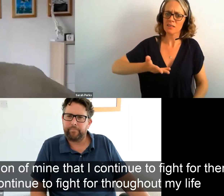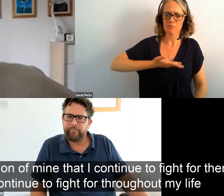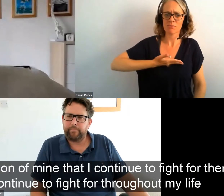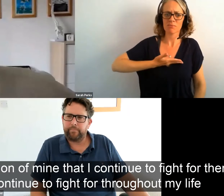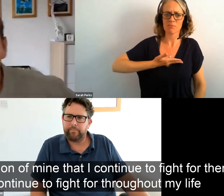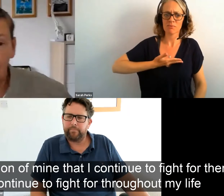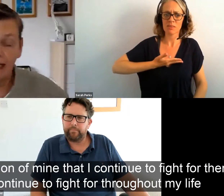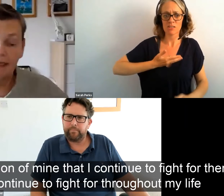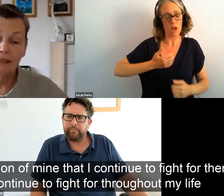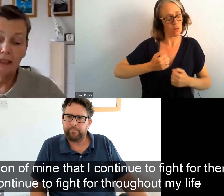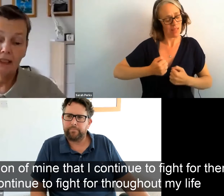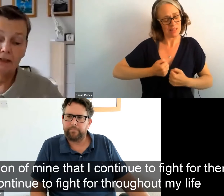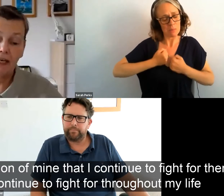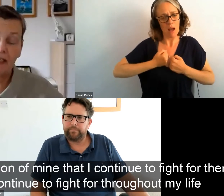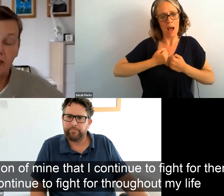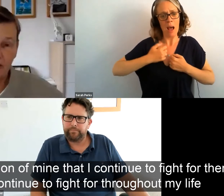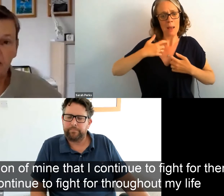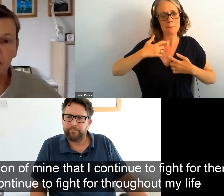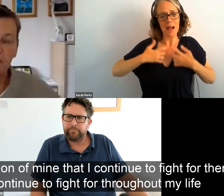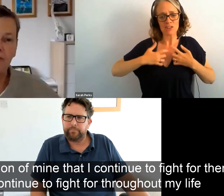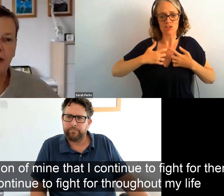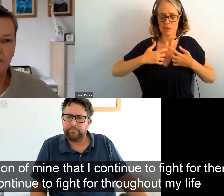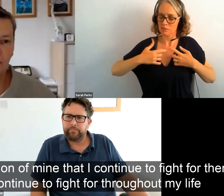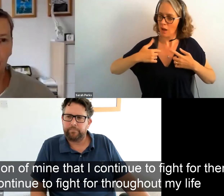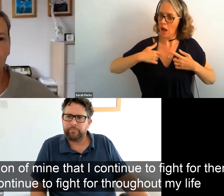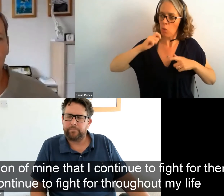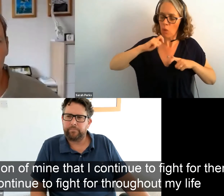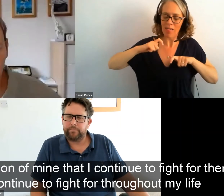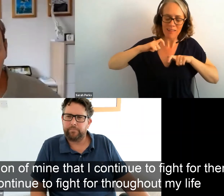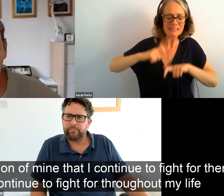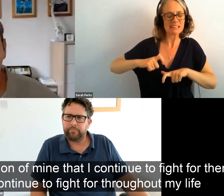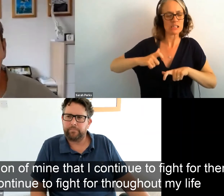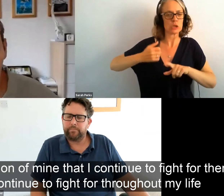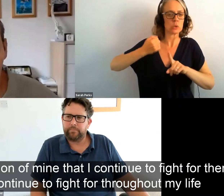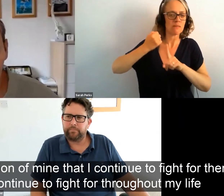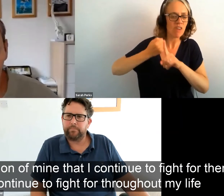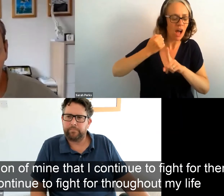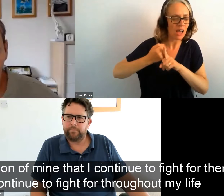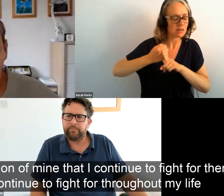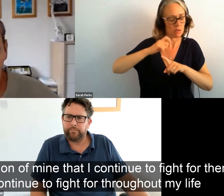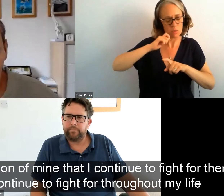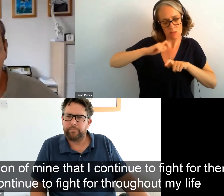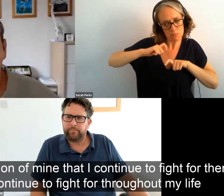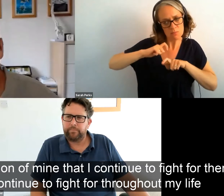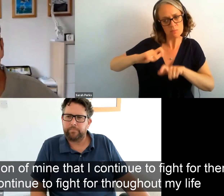it's a passion for mine that I continue to fight for and will continue to fight for